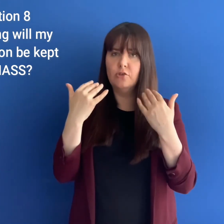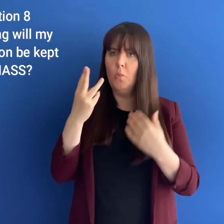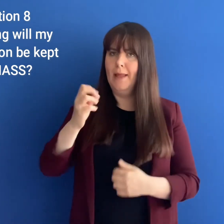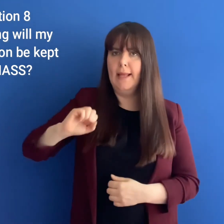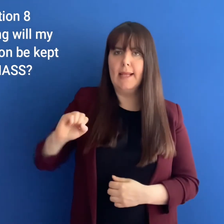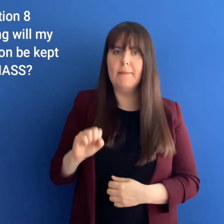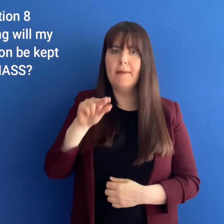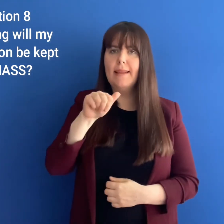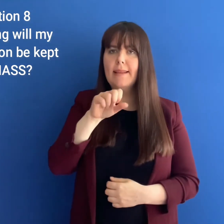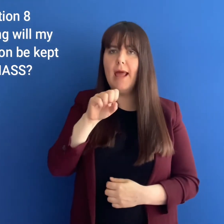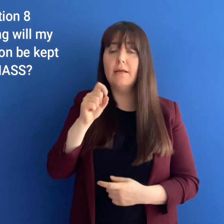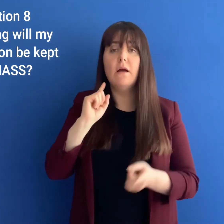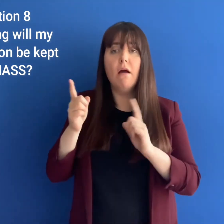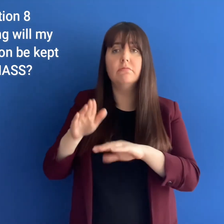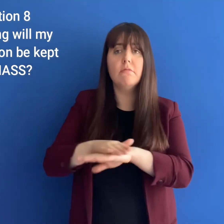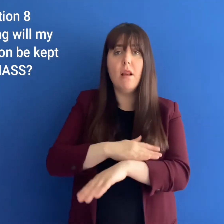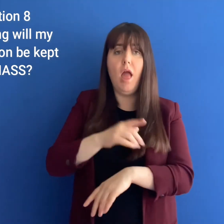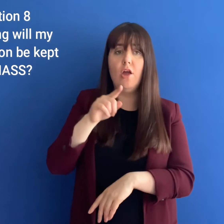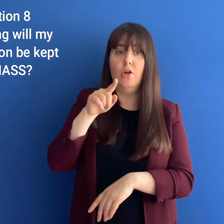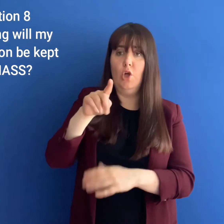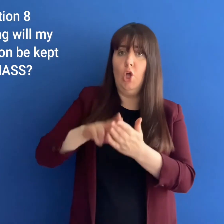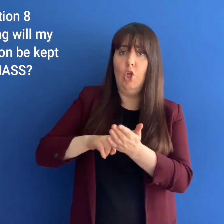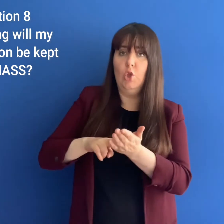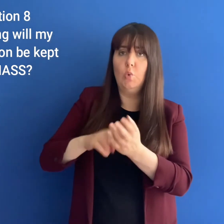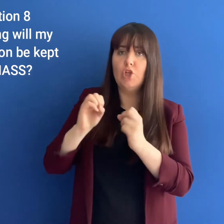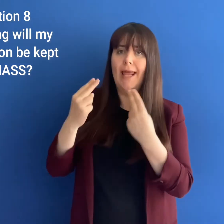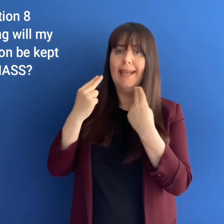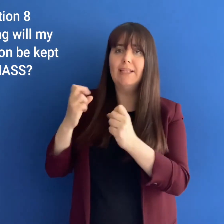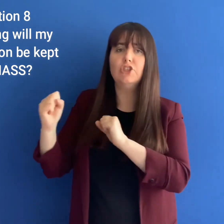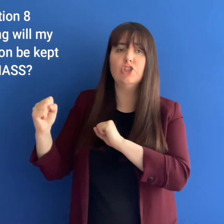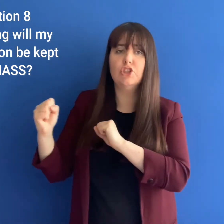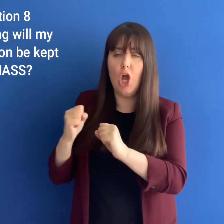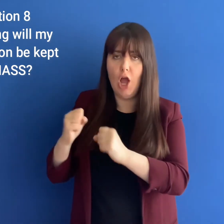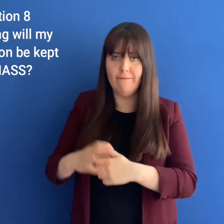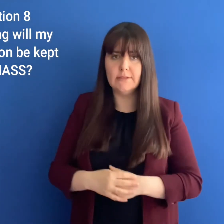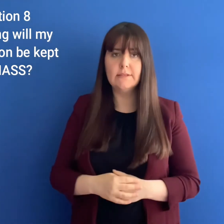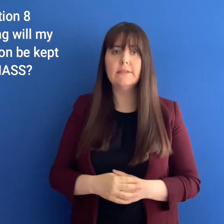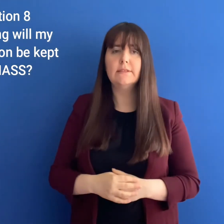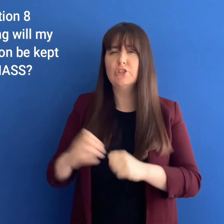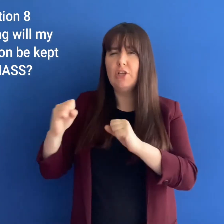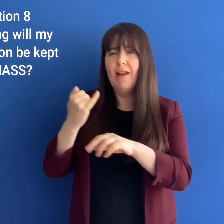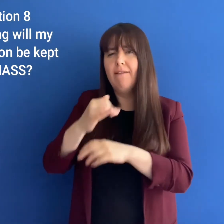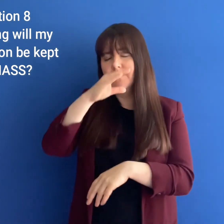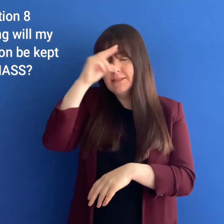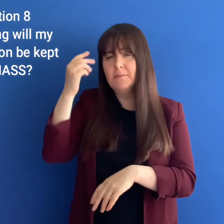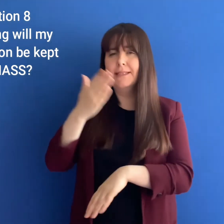Your information will be kept on NASS for as long as you use or need a